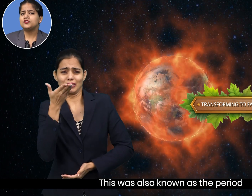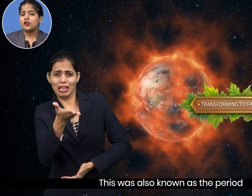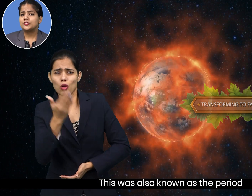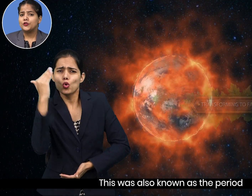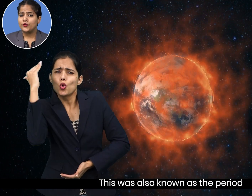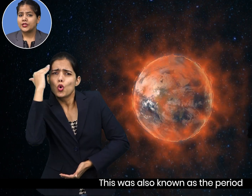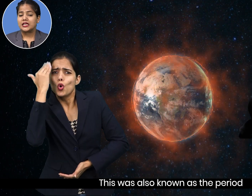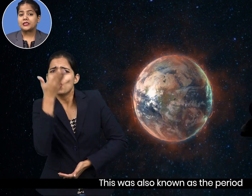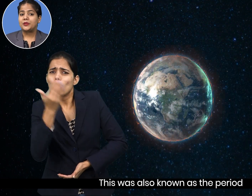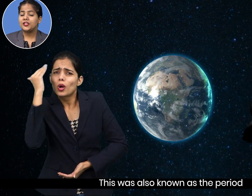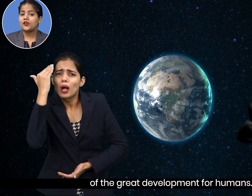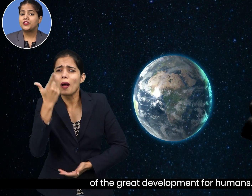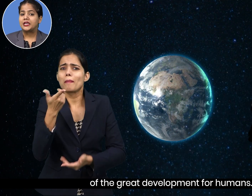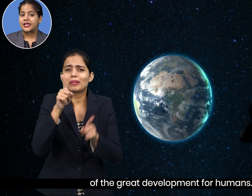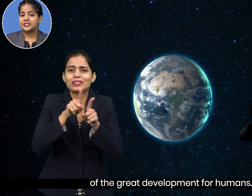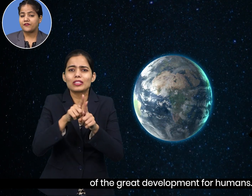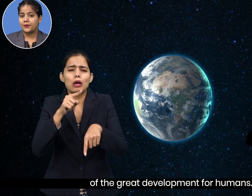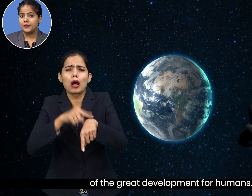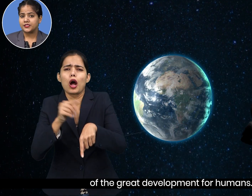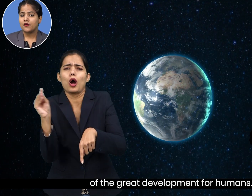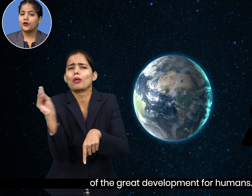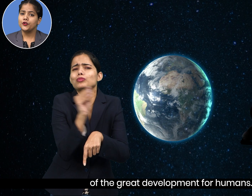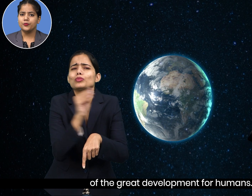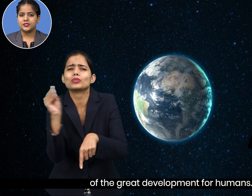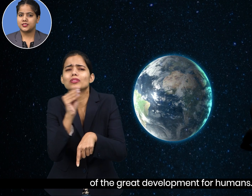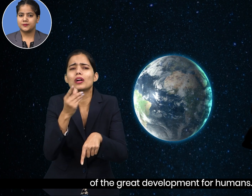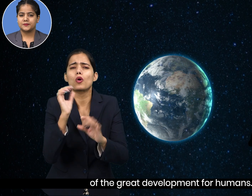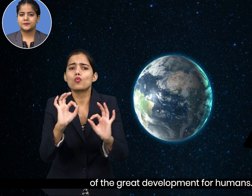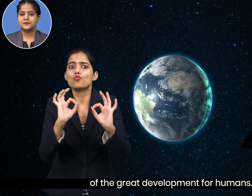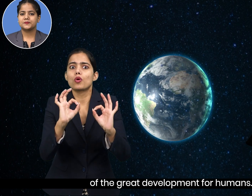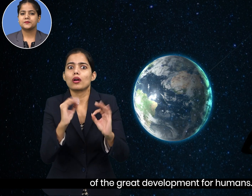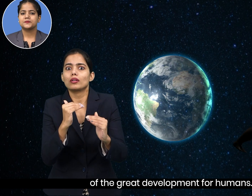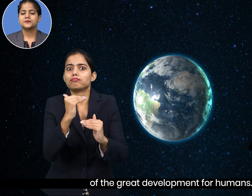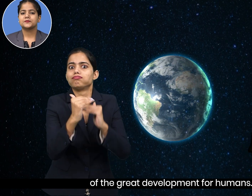This was also known as the period of the Great Development for humans.